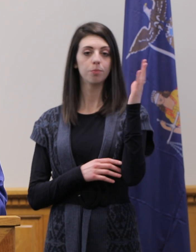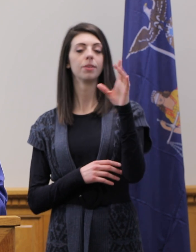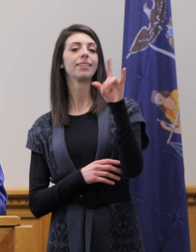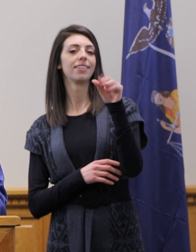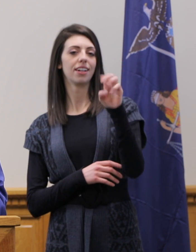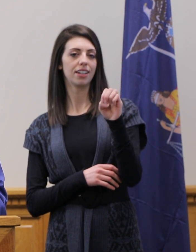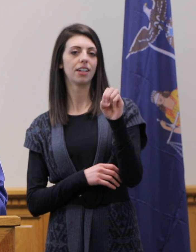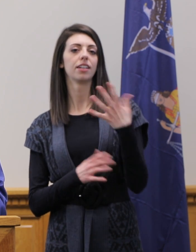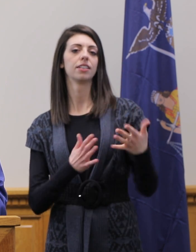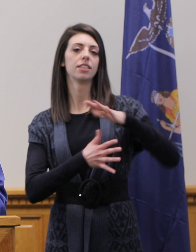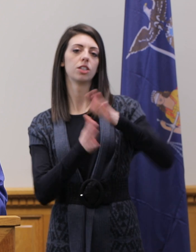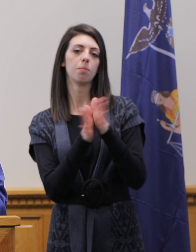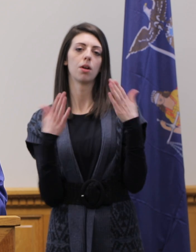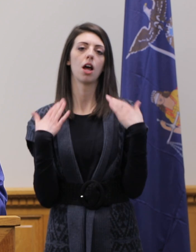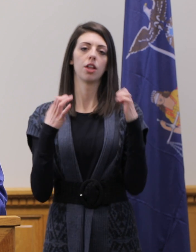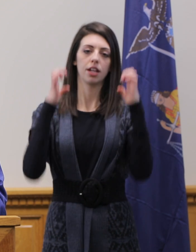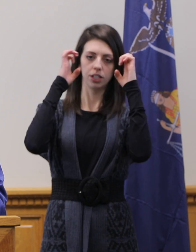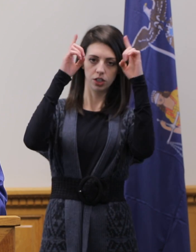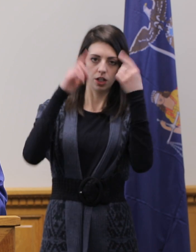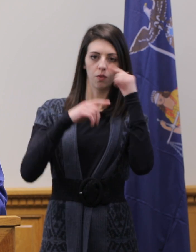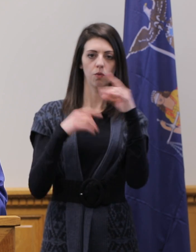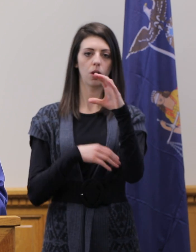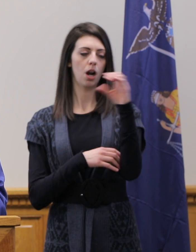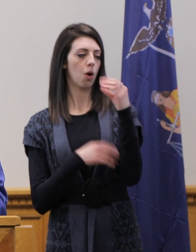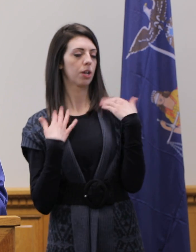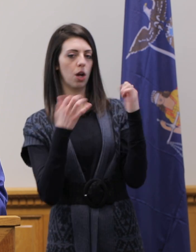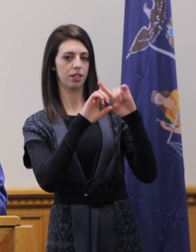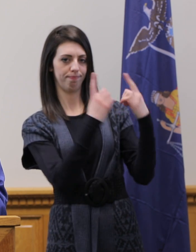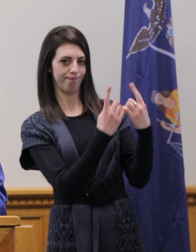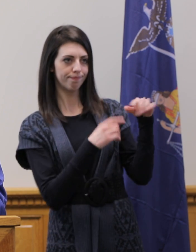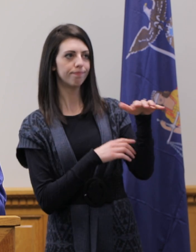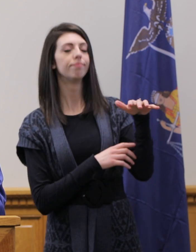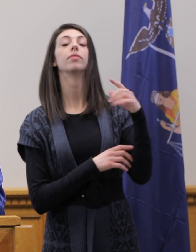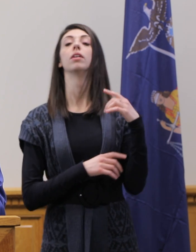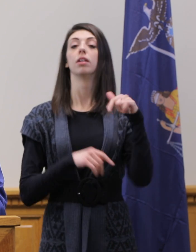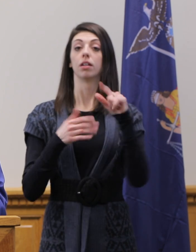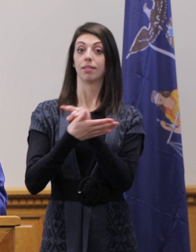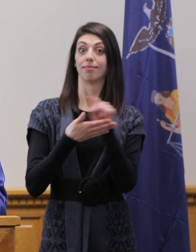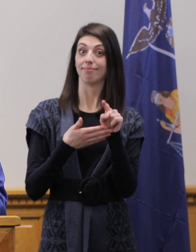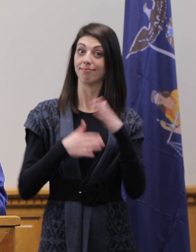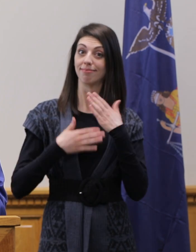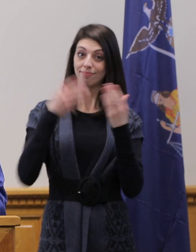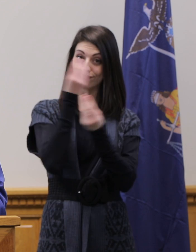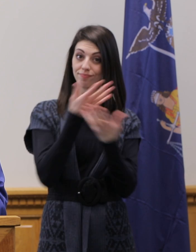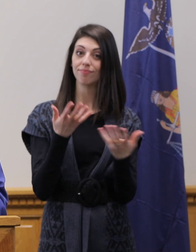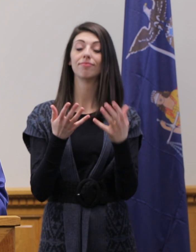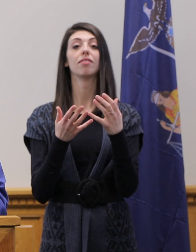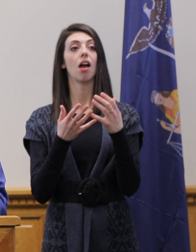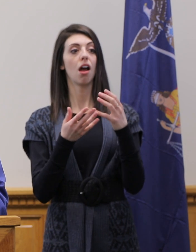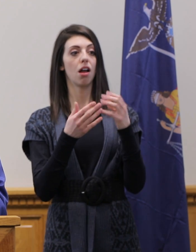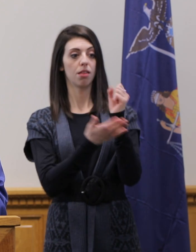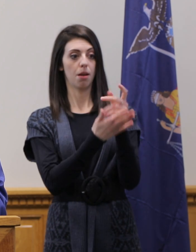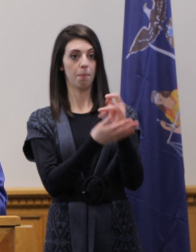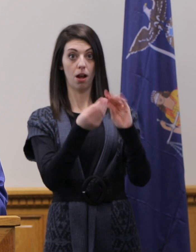Oldenburg, Senior Public Health Educator for the County Health Department. This week, I'm happy to report that our case numbers continue to